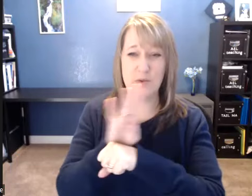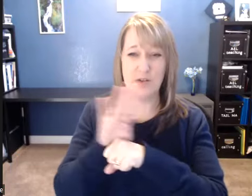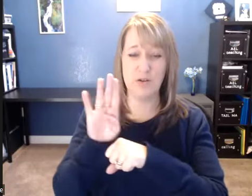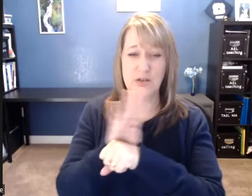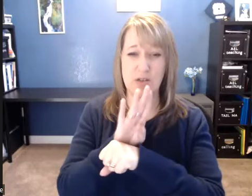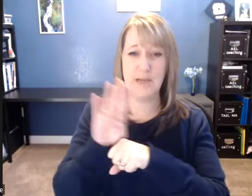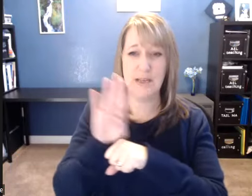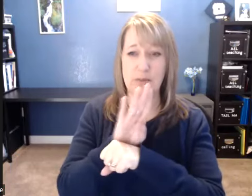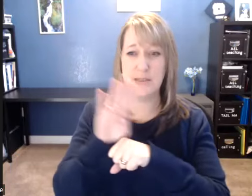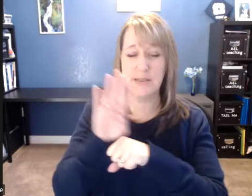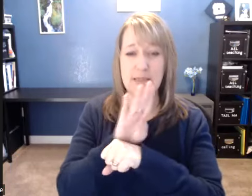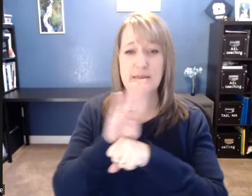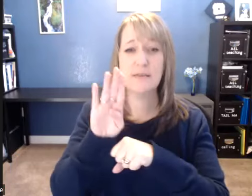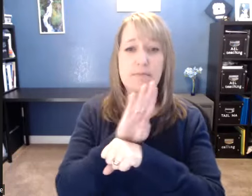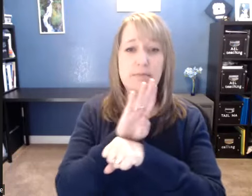your non-dominant hand, business.